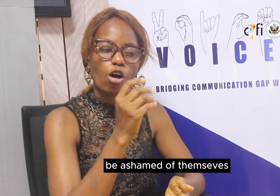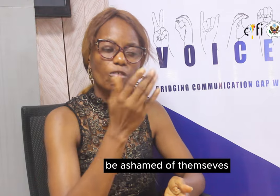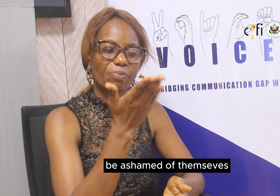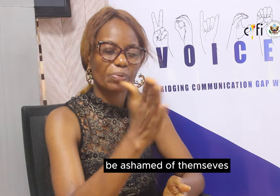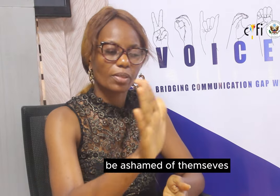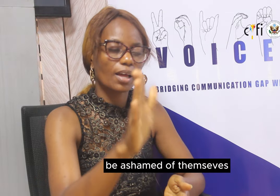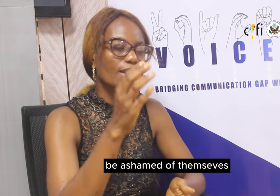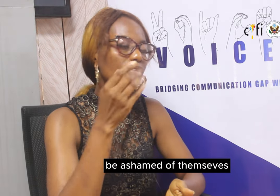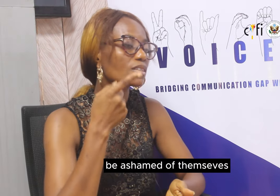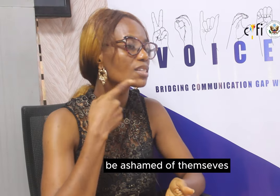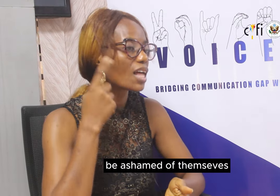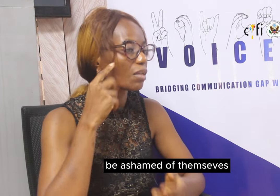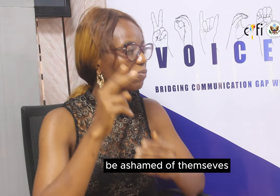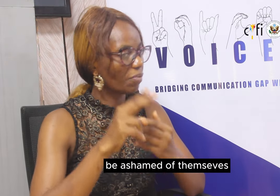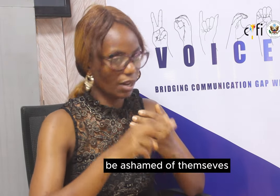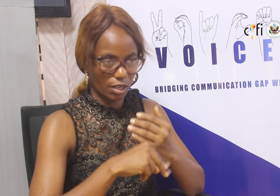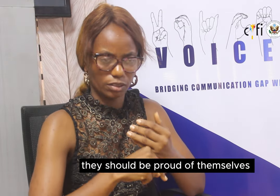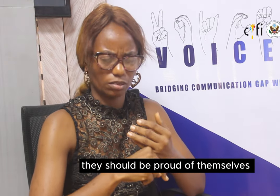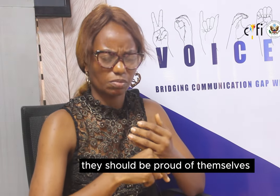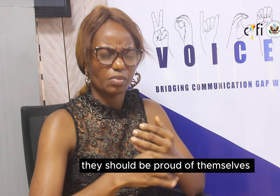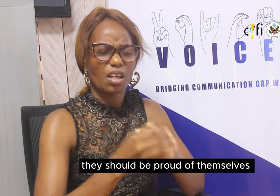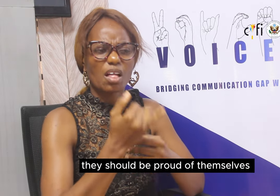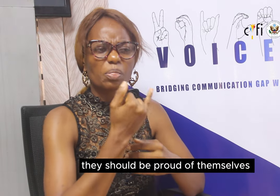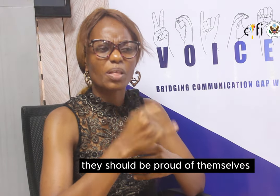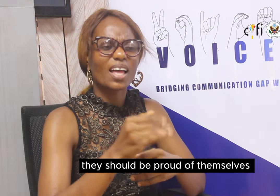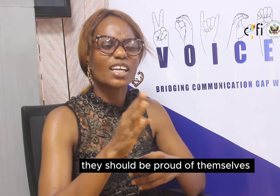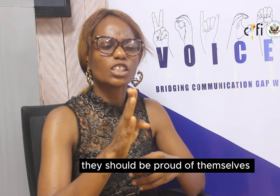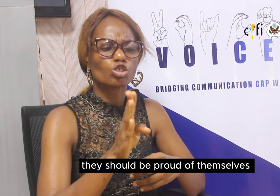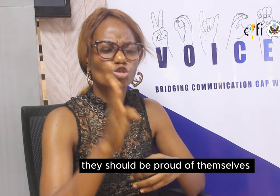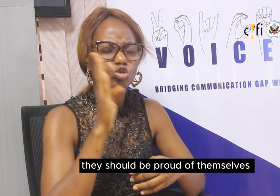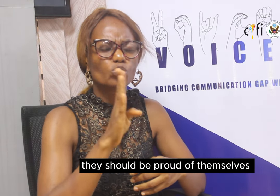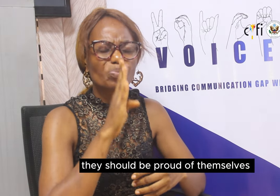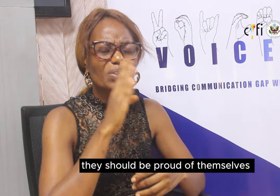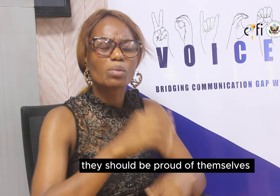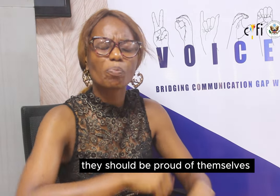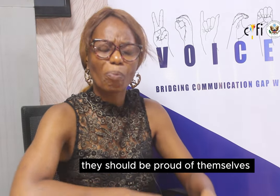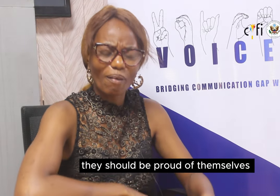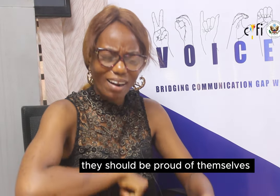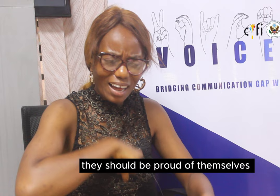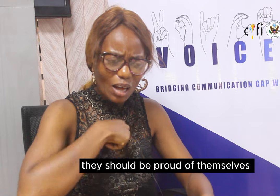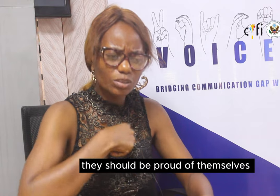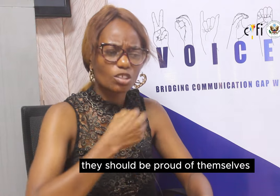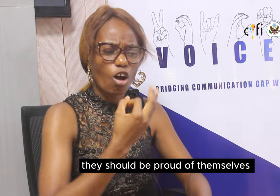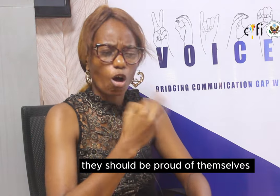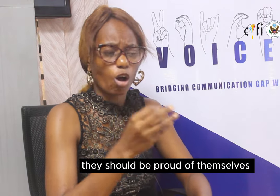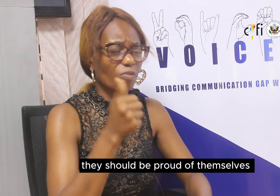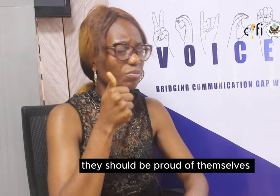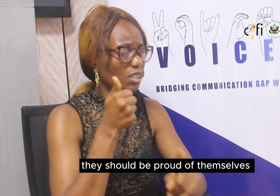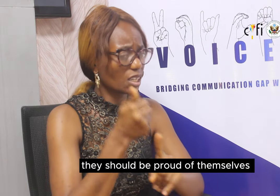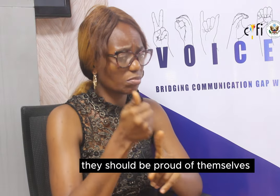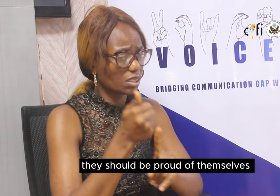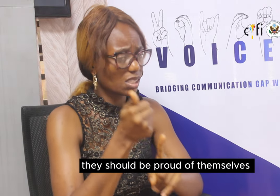of the century. They seem to be blood of